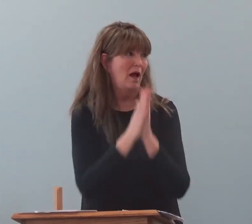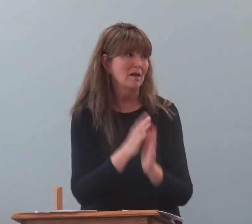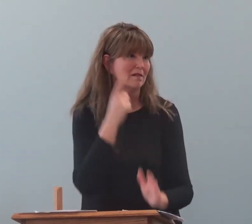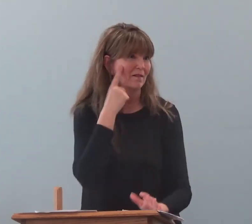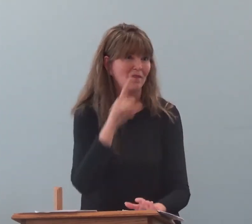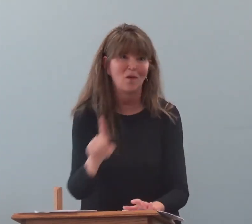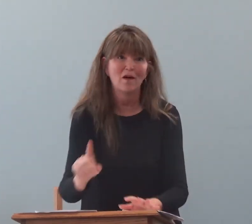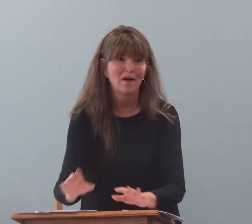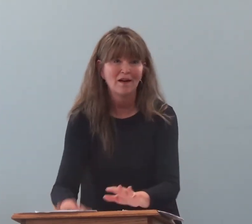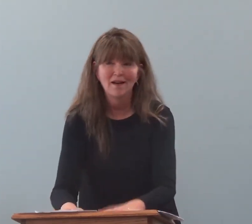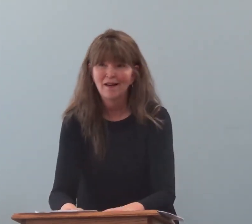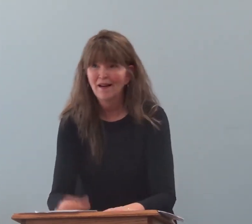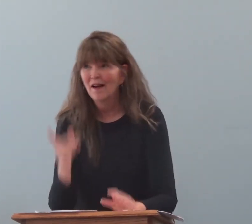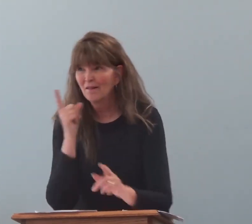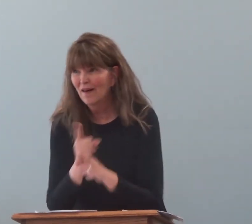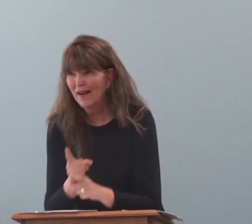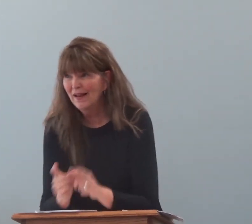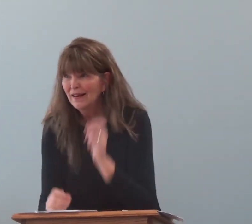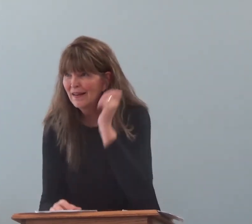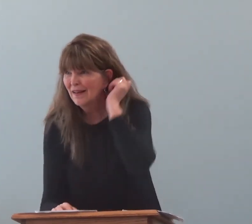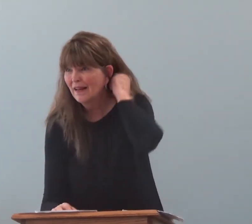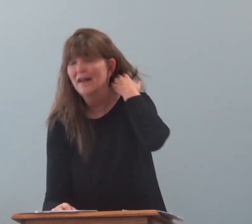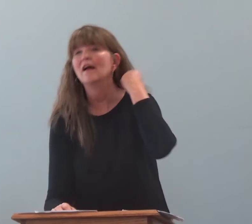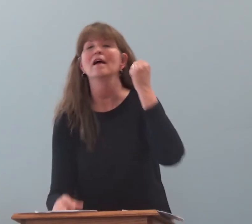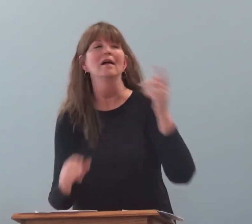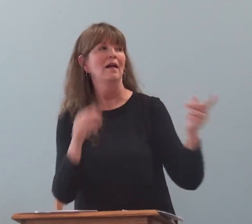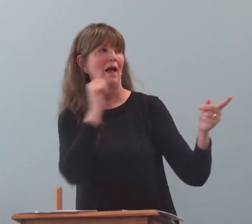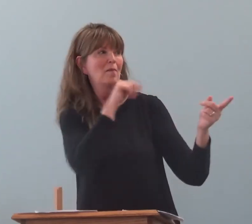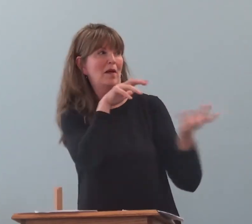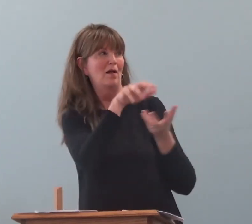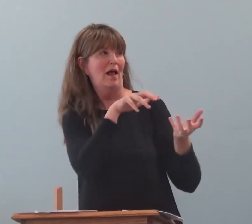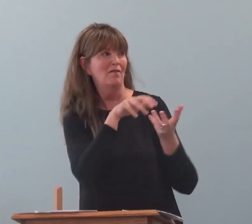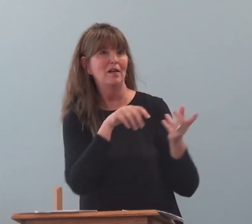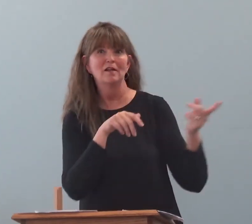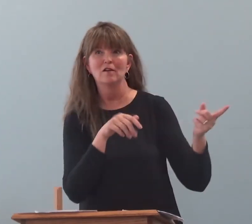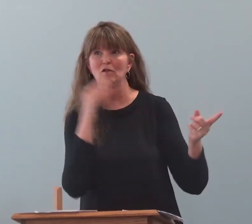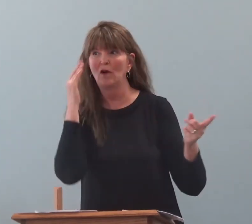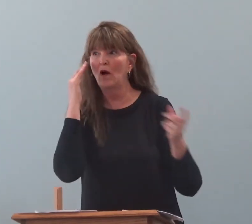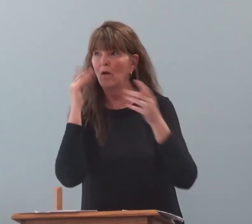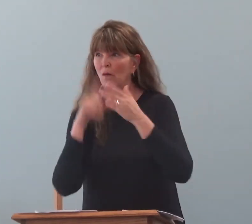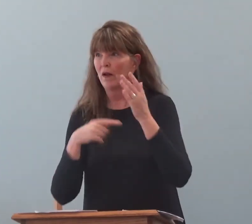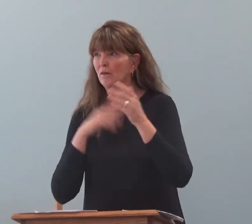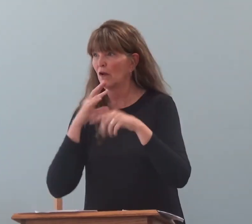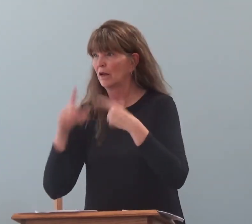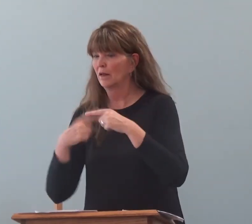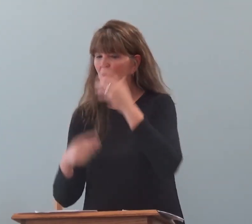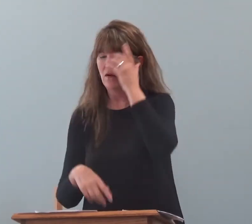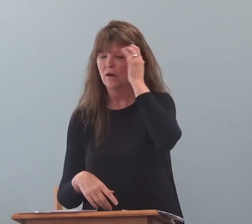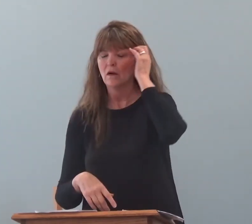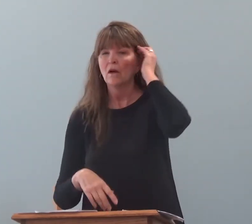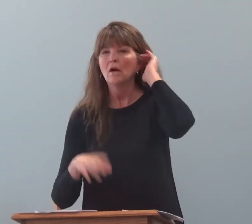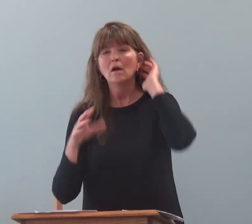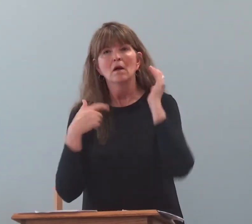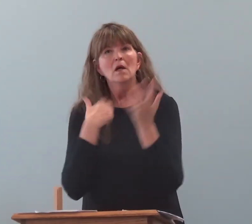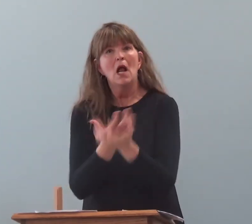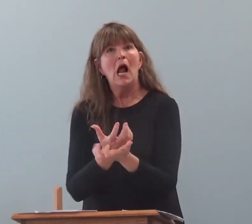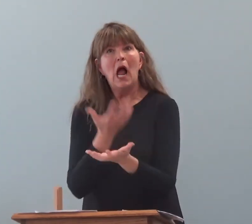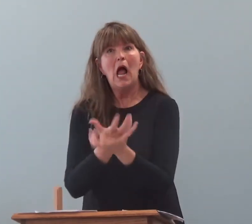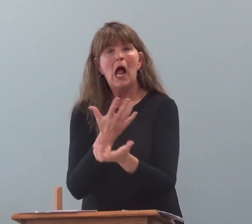You know, and God is more than happy to teach us lessons through what we ask for, right? I mean, some of you are laughing because Abigail knows exactly what